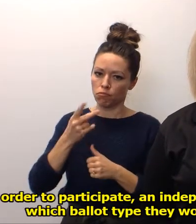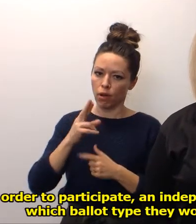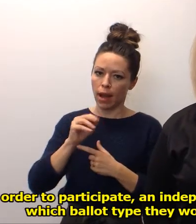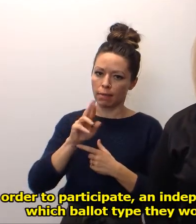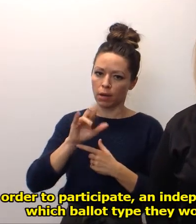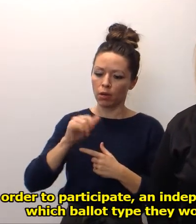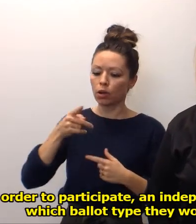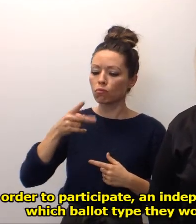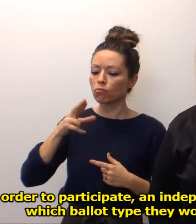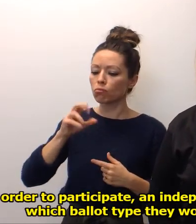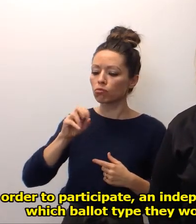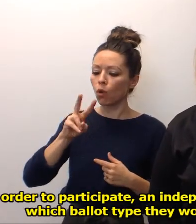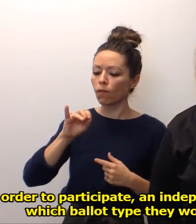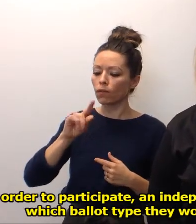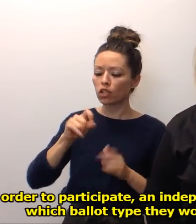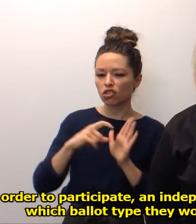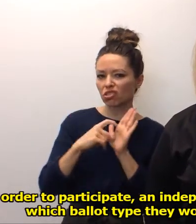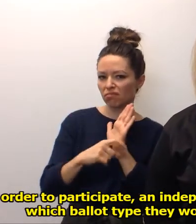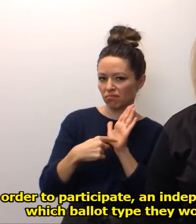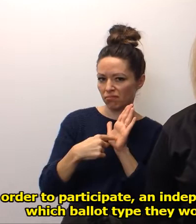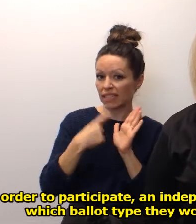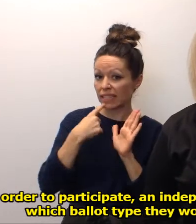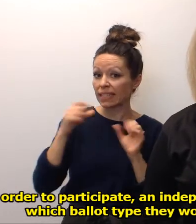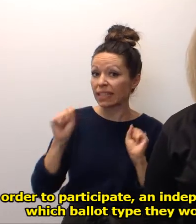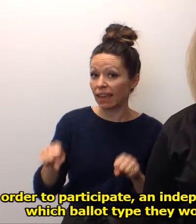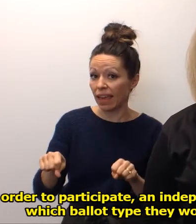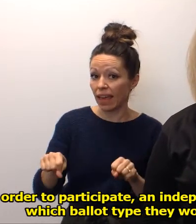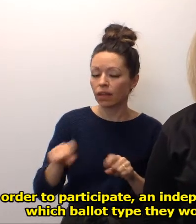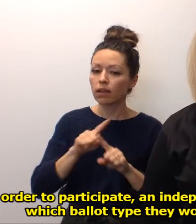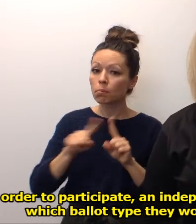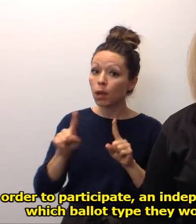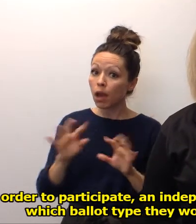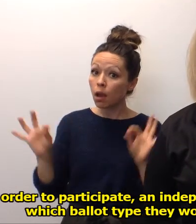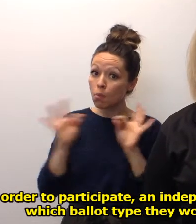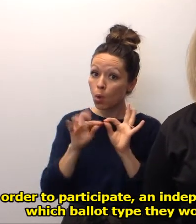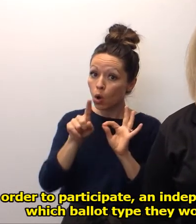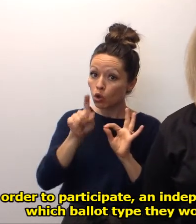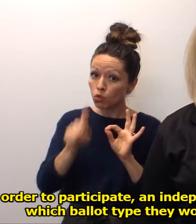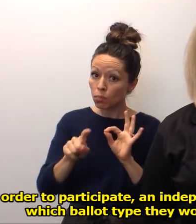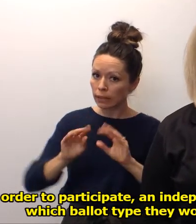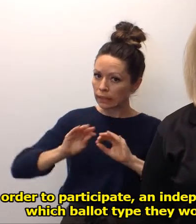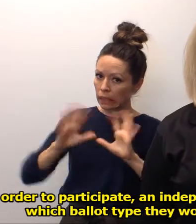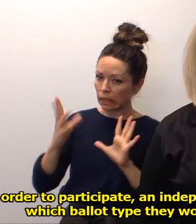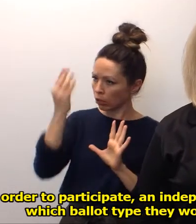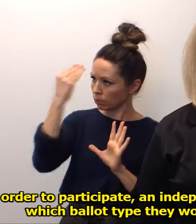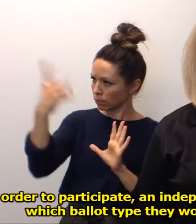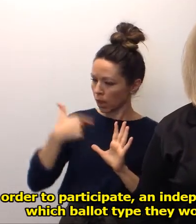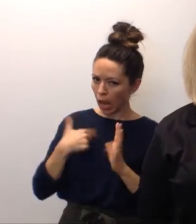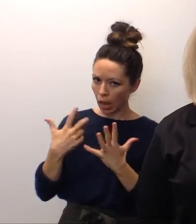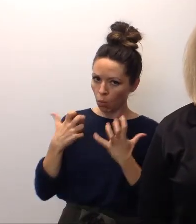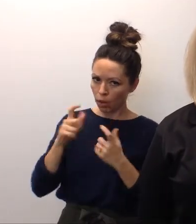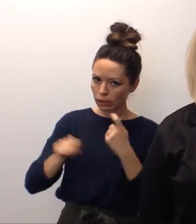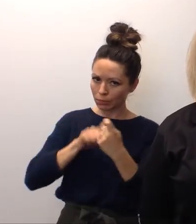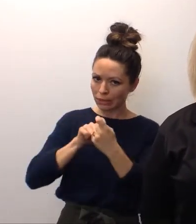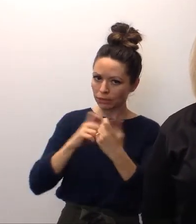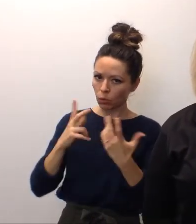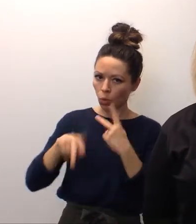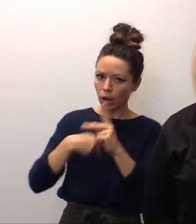But in order to participate, an independent voter must specify which ballot type they would like to vote.